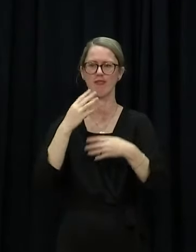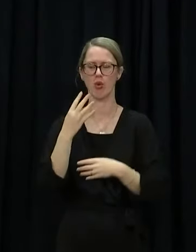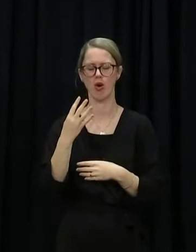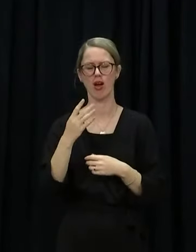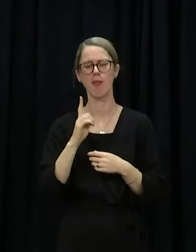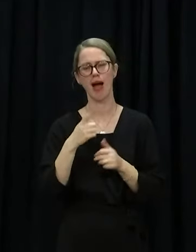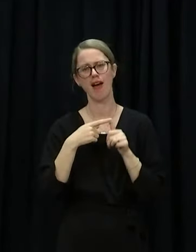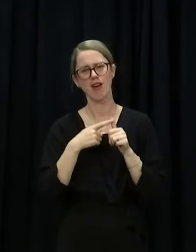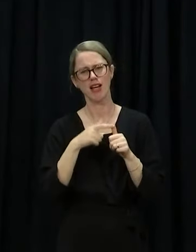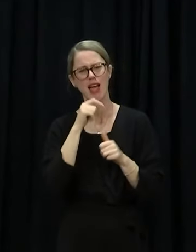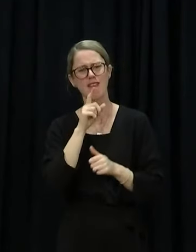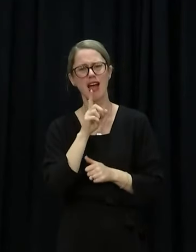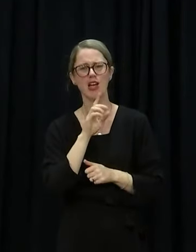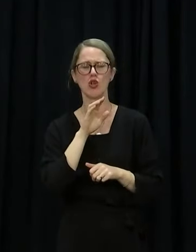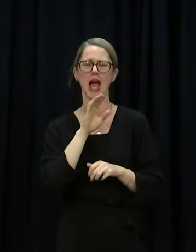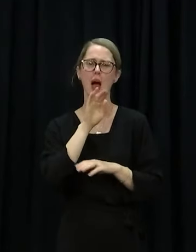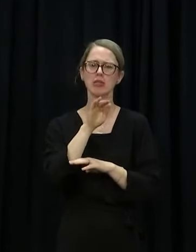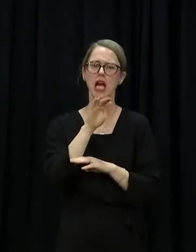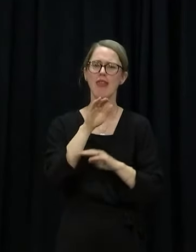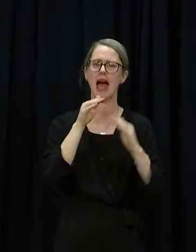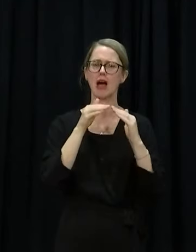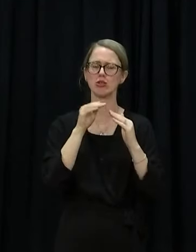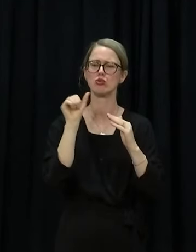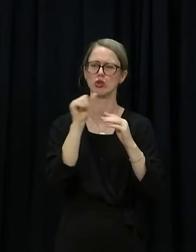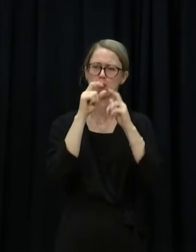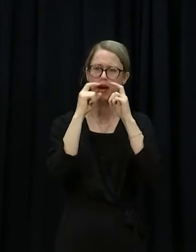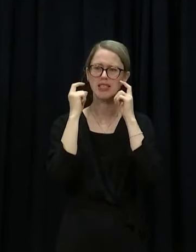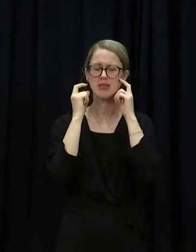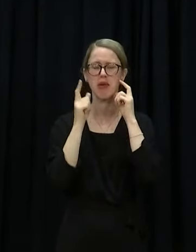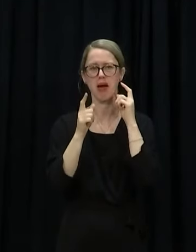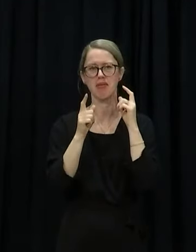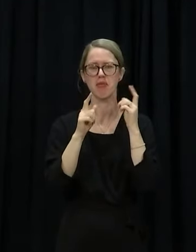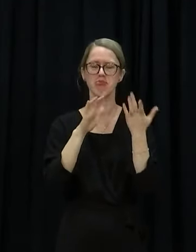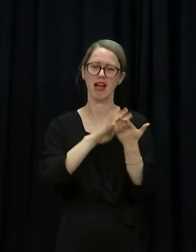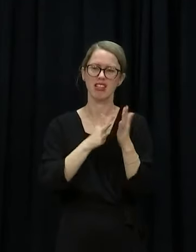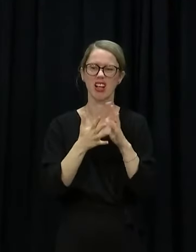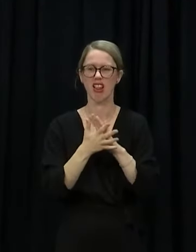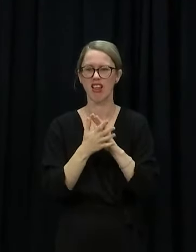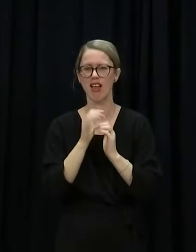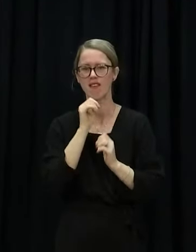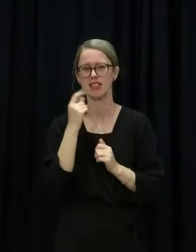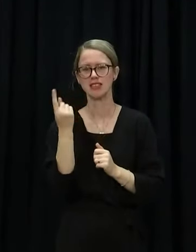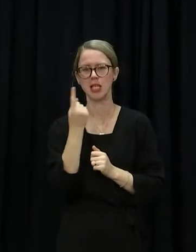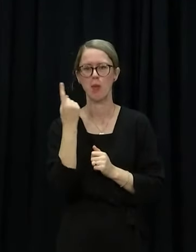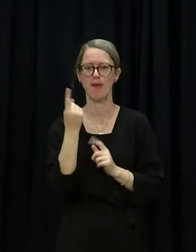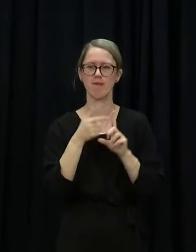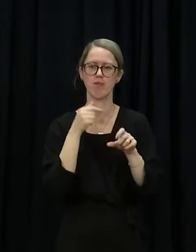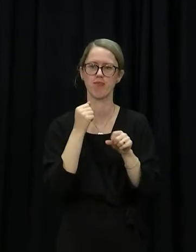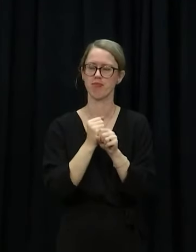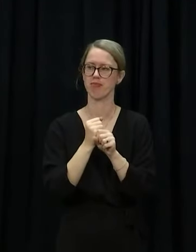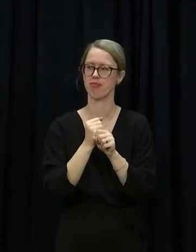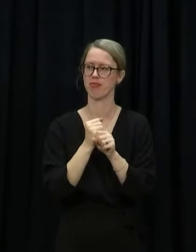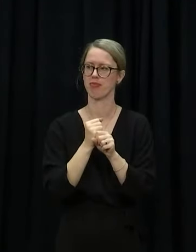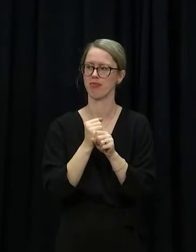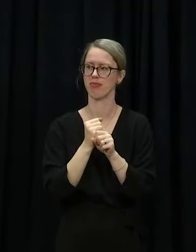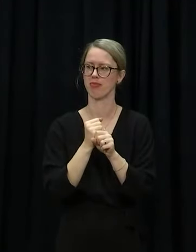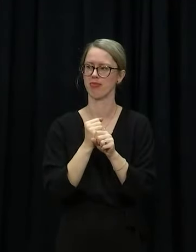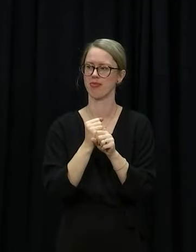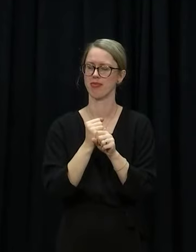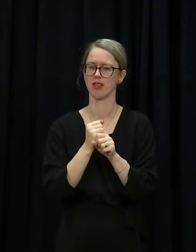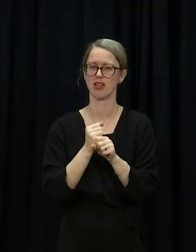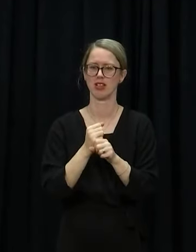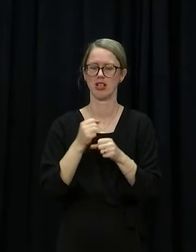general advice is when you go out, wear a mask, but we also want to be practical about someone who may be, for instance, engaging in a